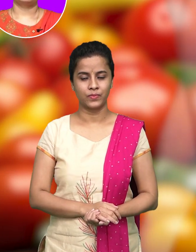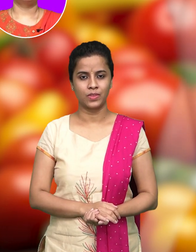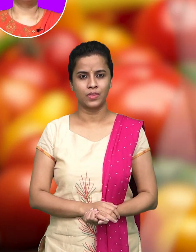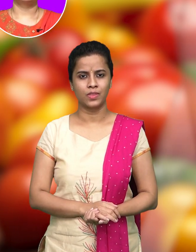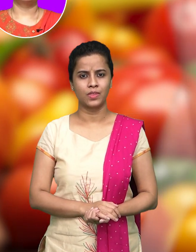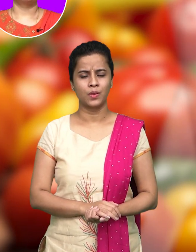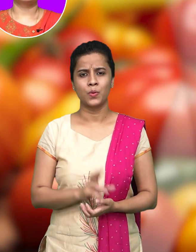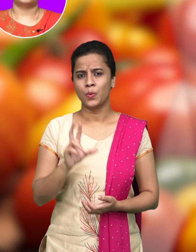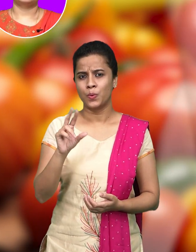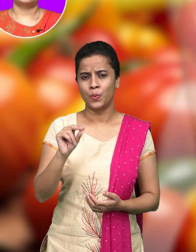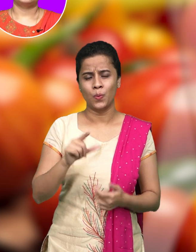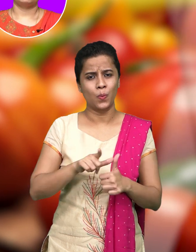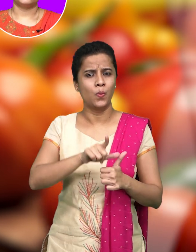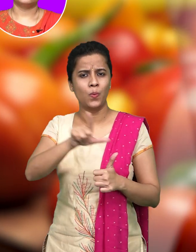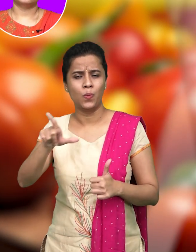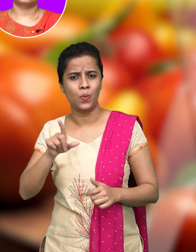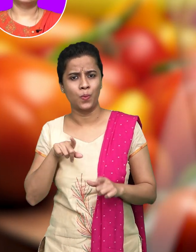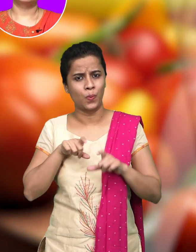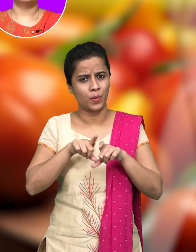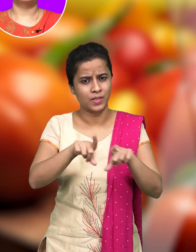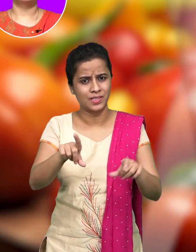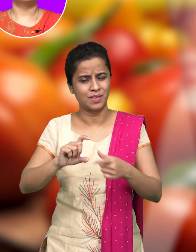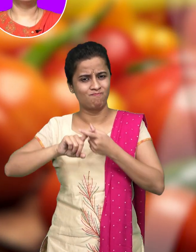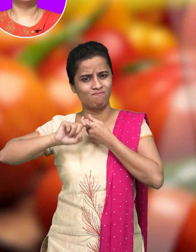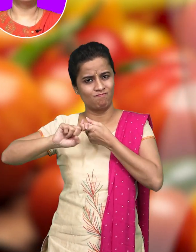Not all organisms are our enemies.